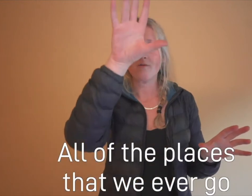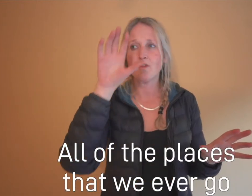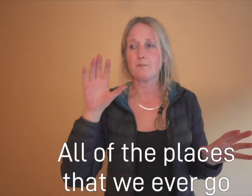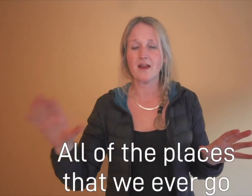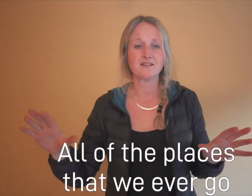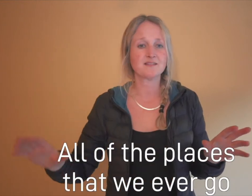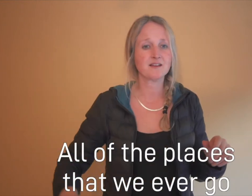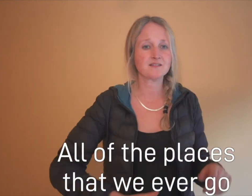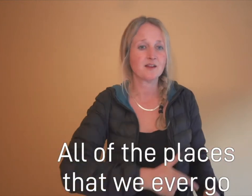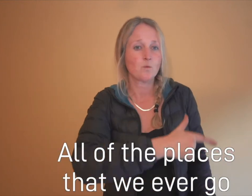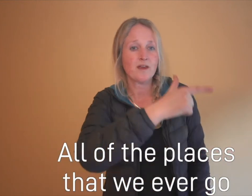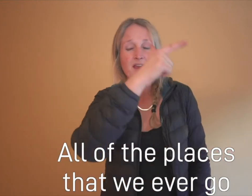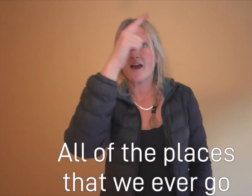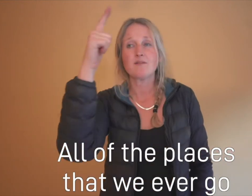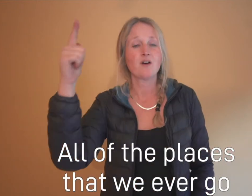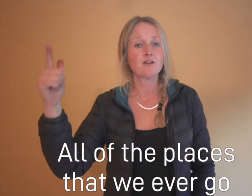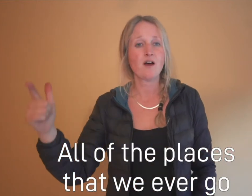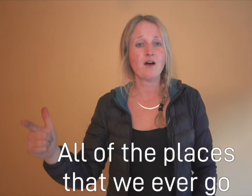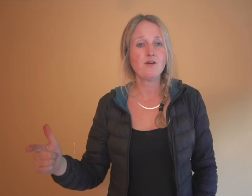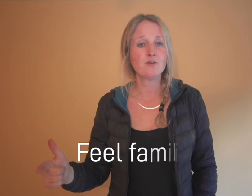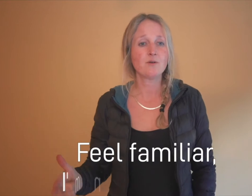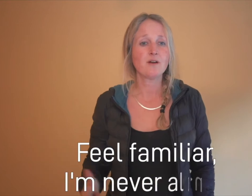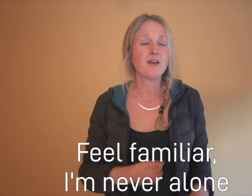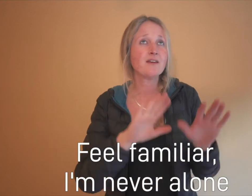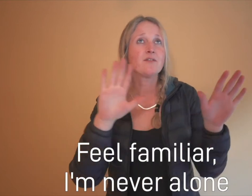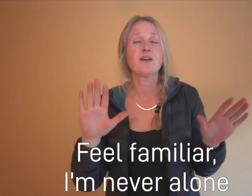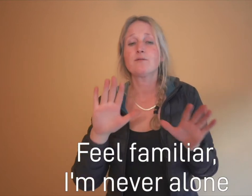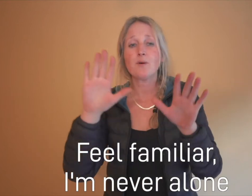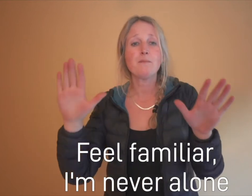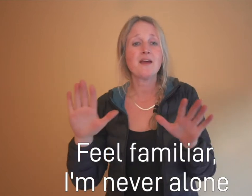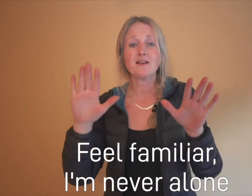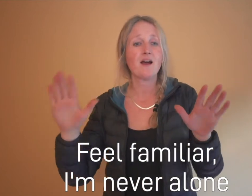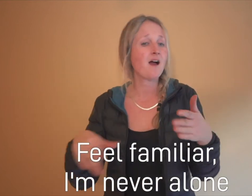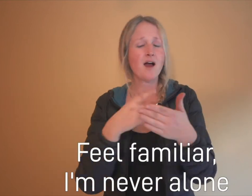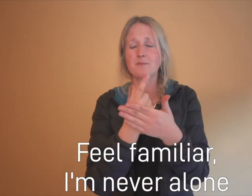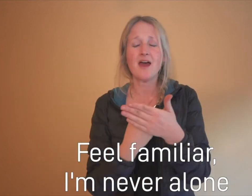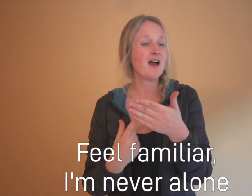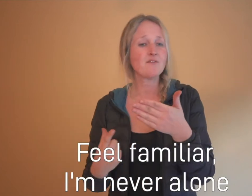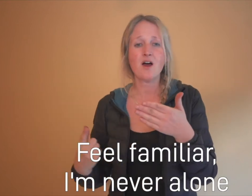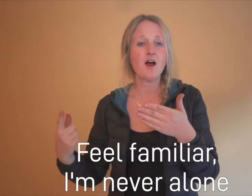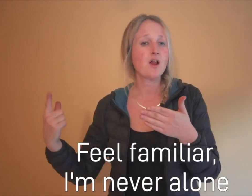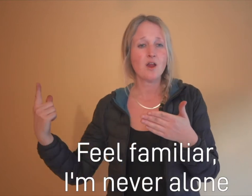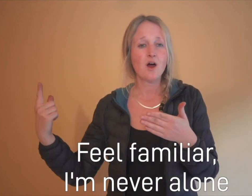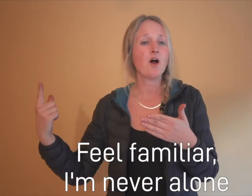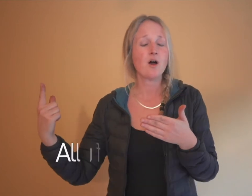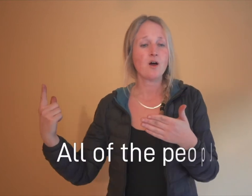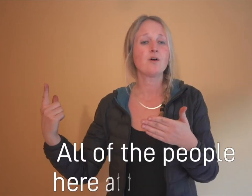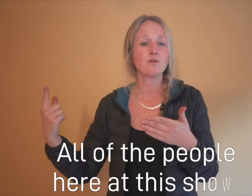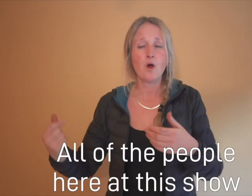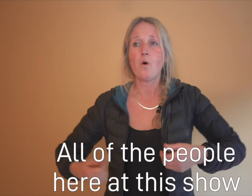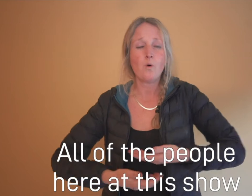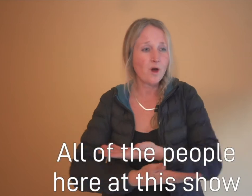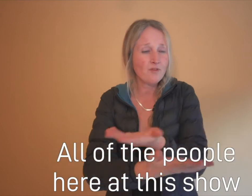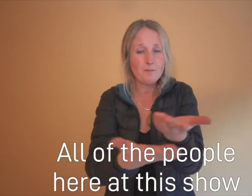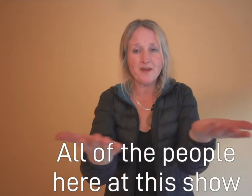All of the places that we ever go feel familiar, I'm never